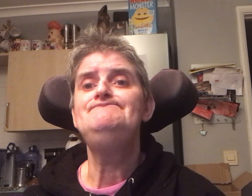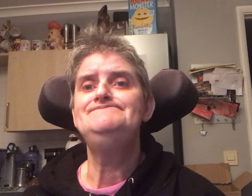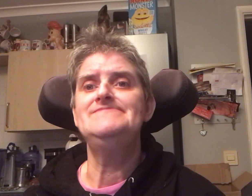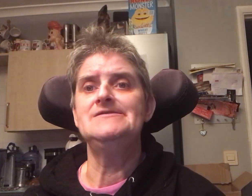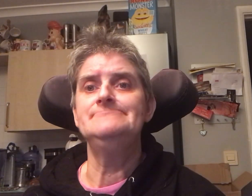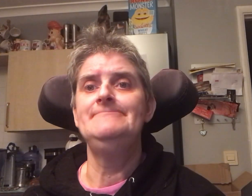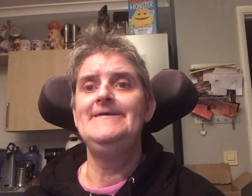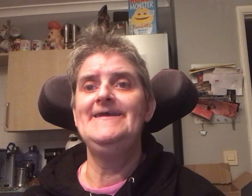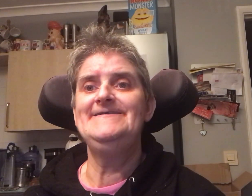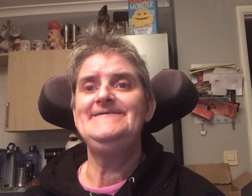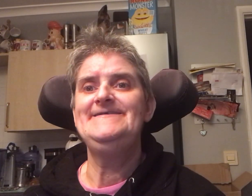Lifeboat